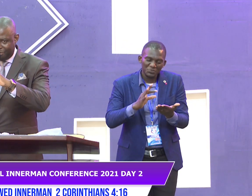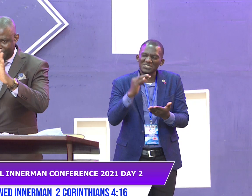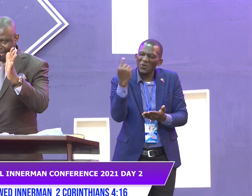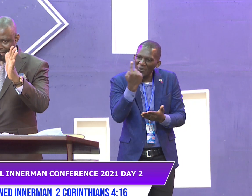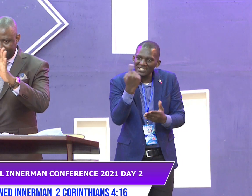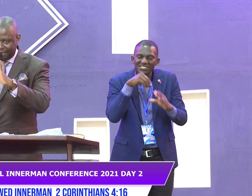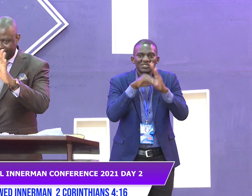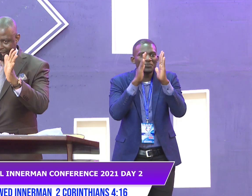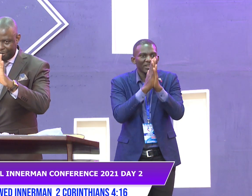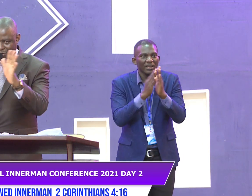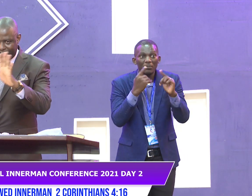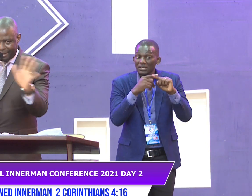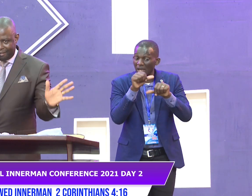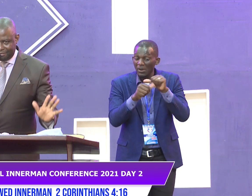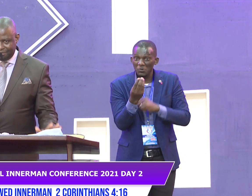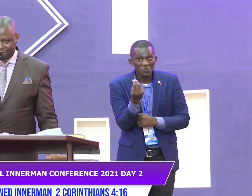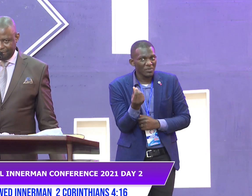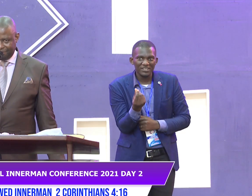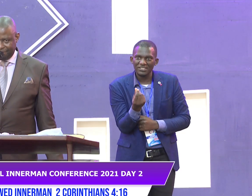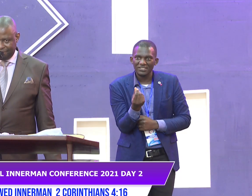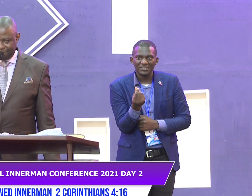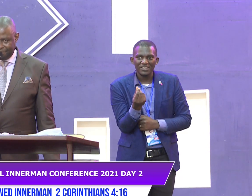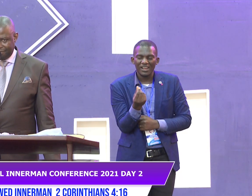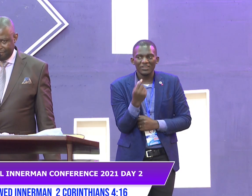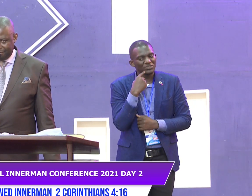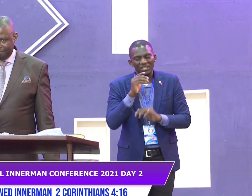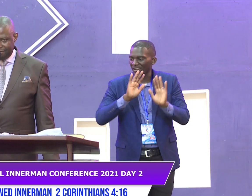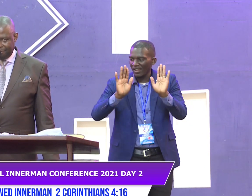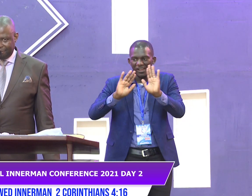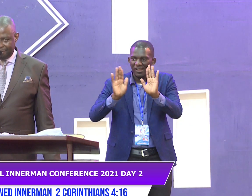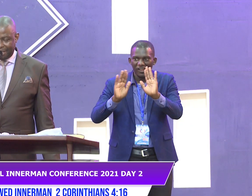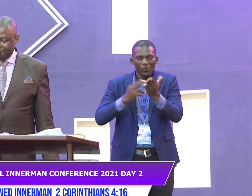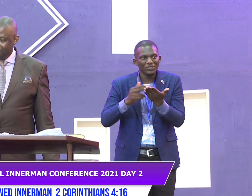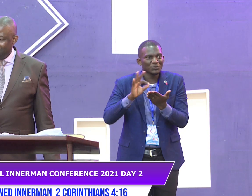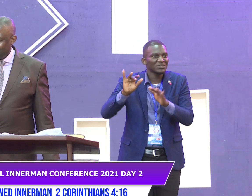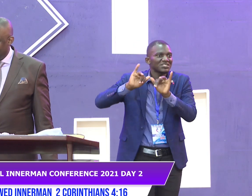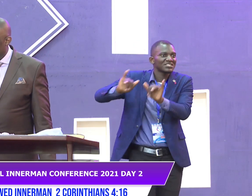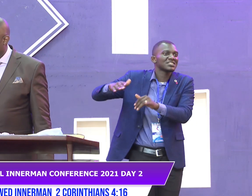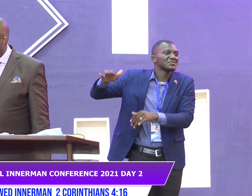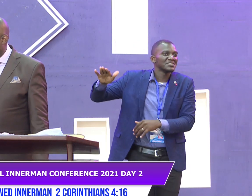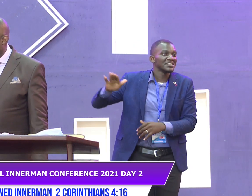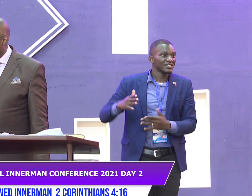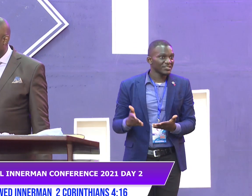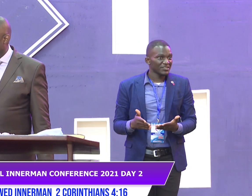prayer, come. But when it comes to finances, please don't